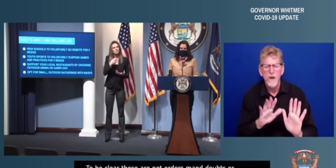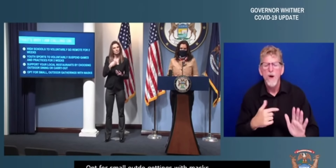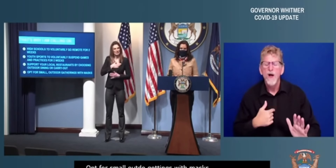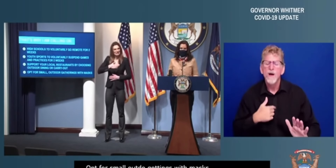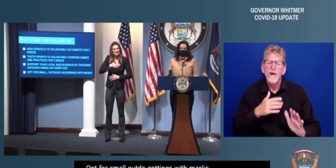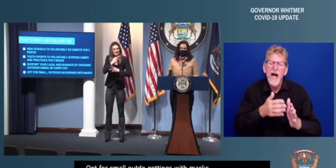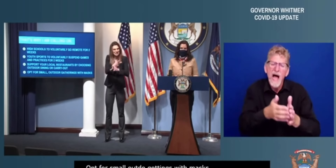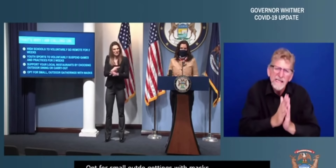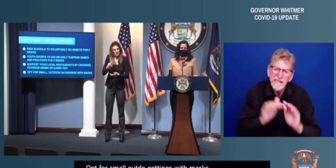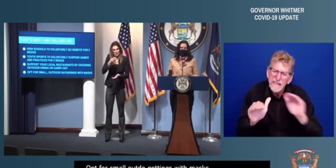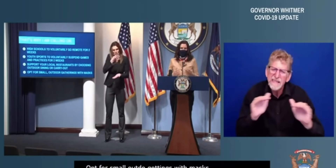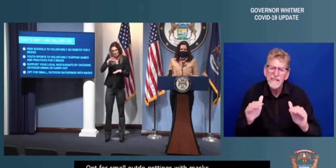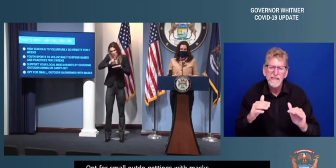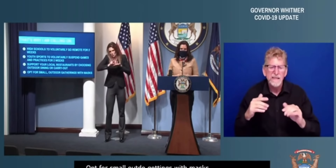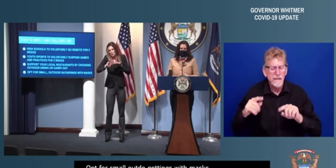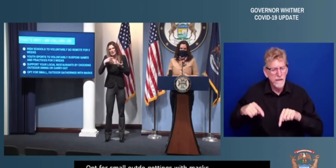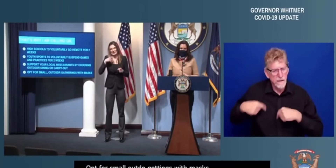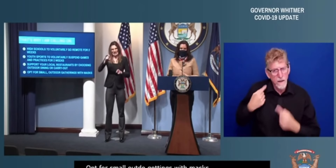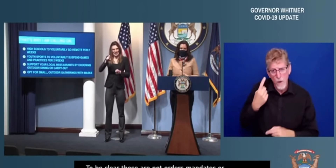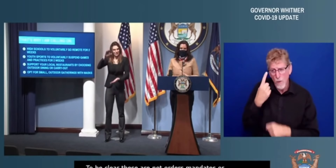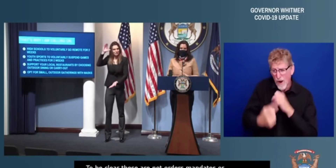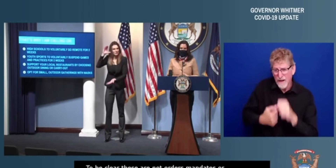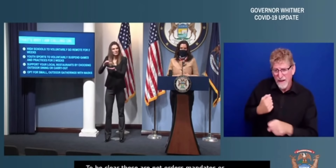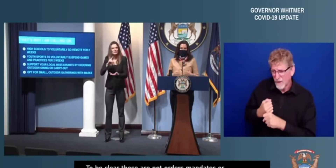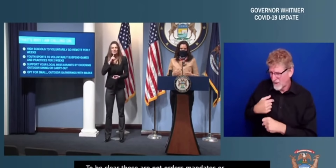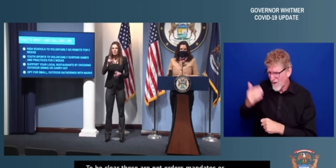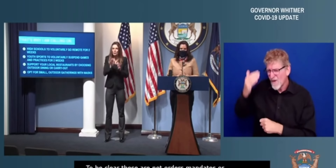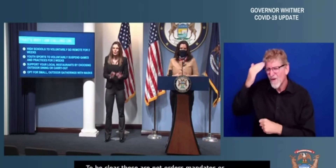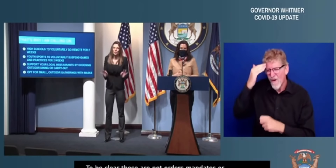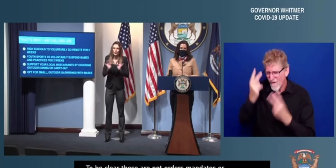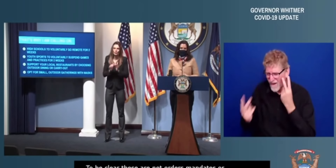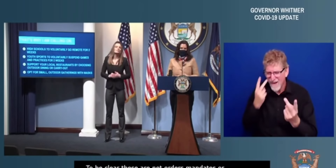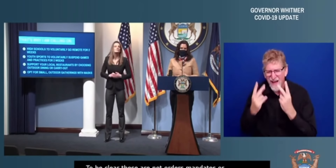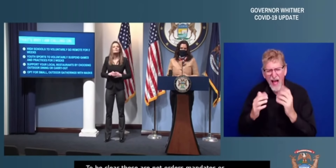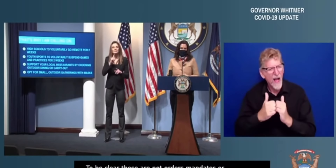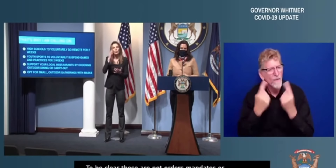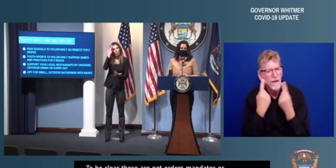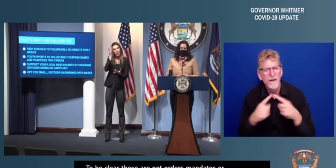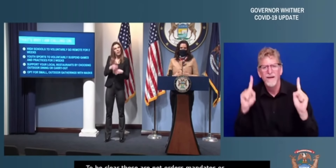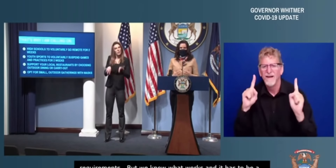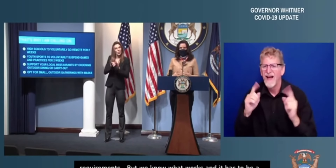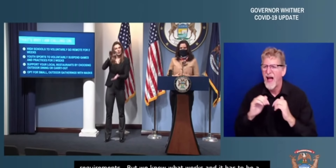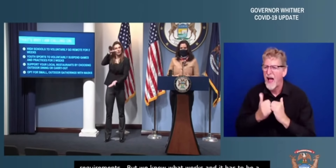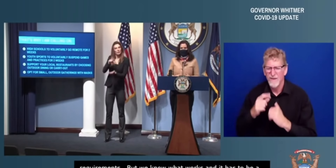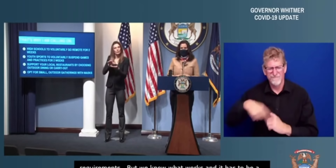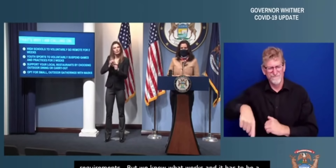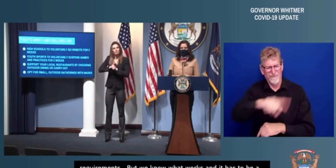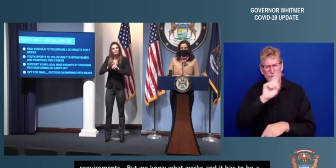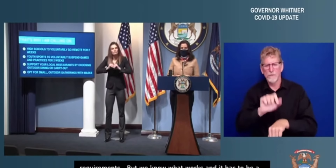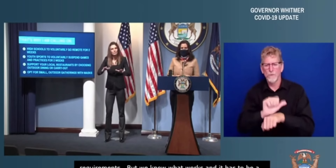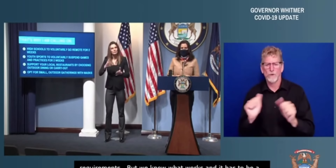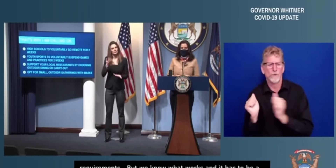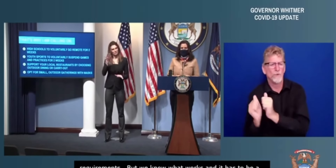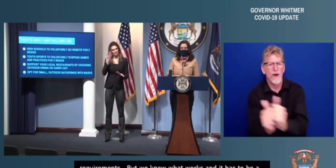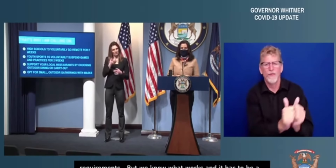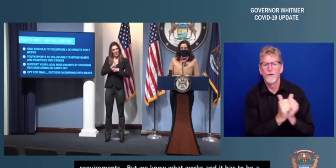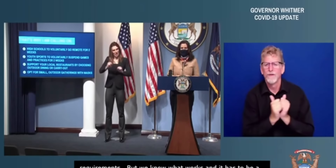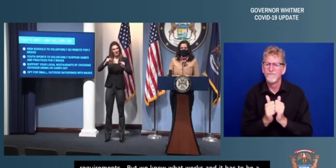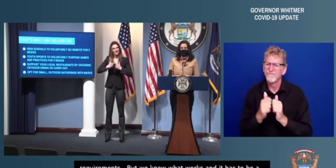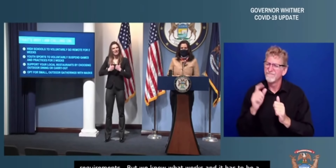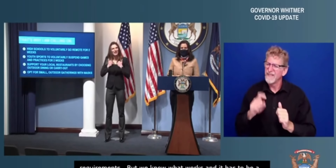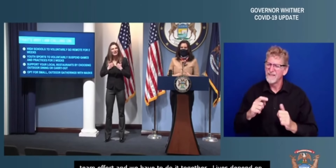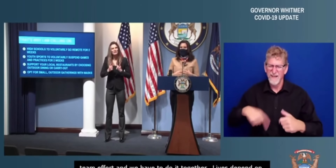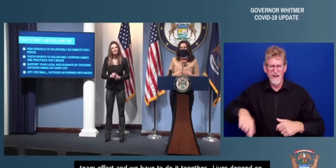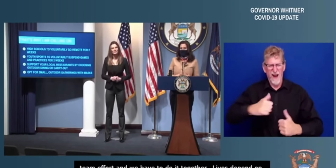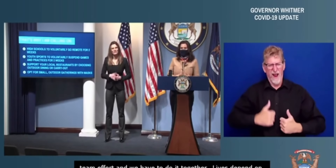has to be a team effort. We have to do this together. Lives depend on it. We have to fight back against COVID-19